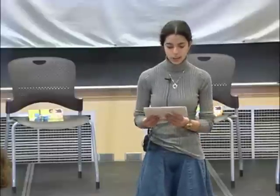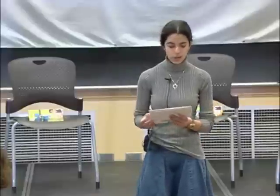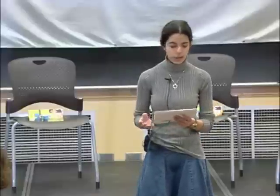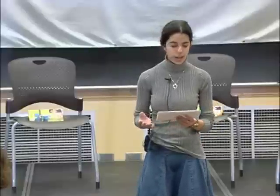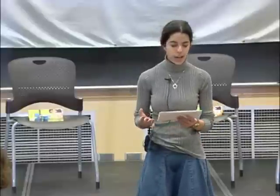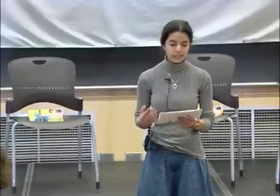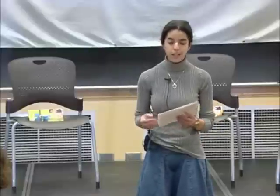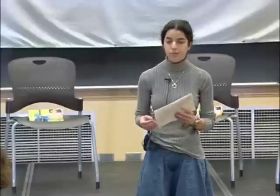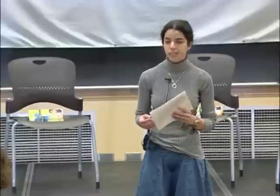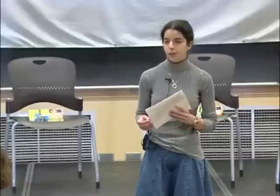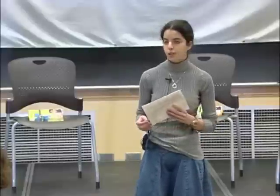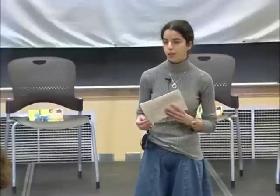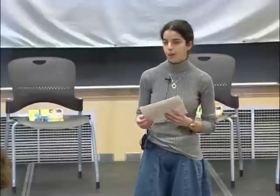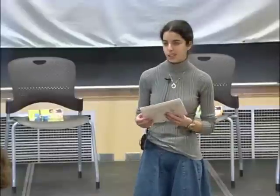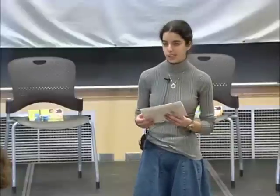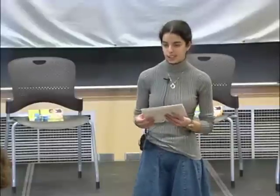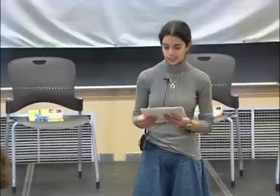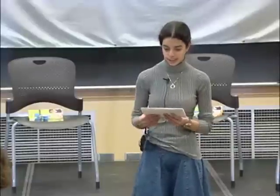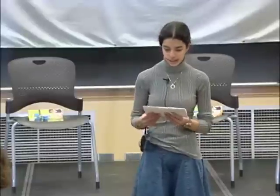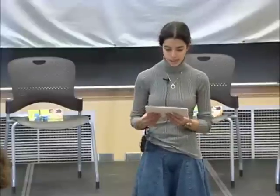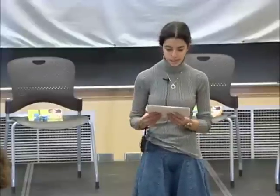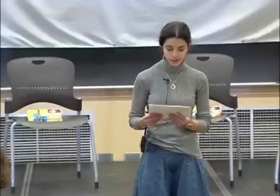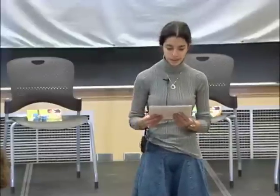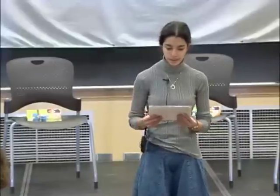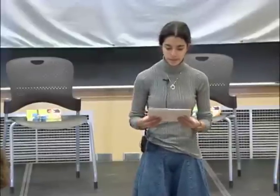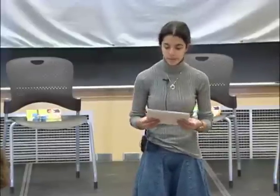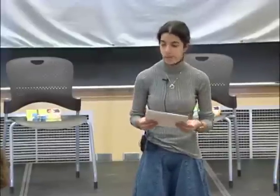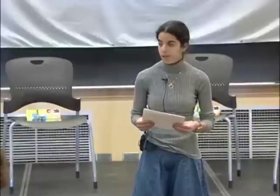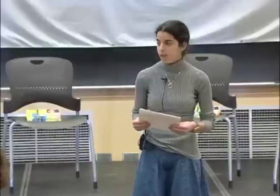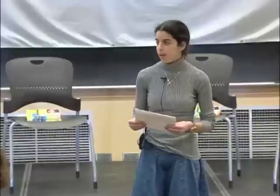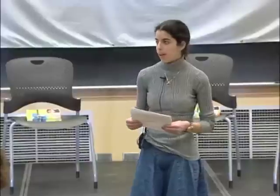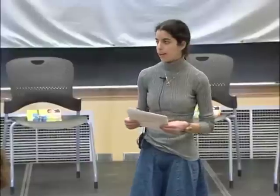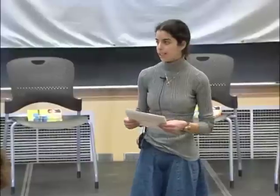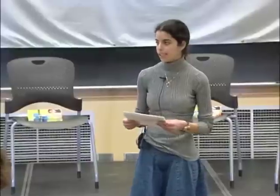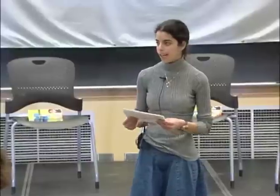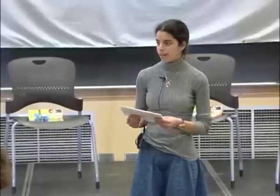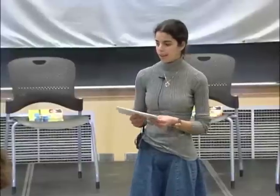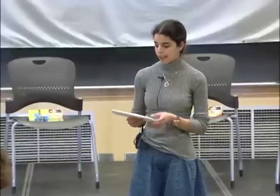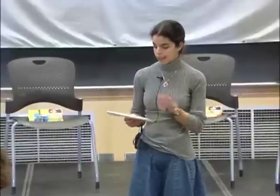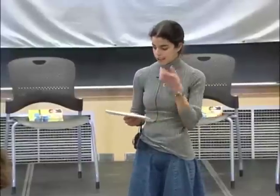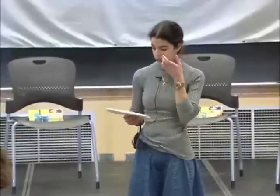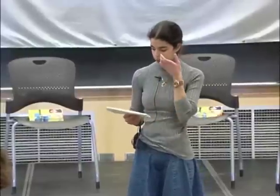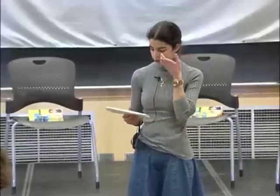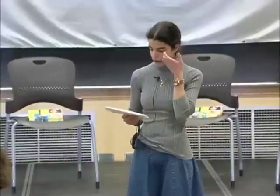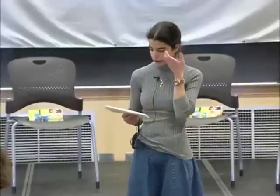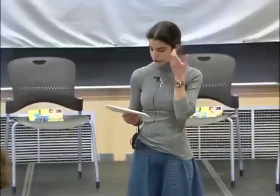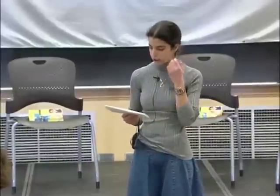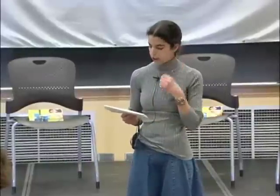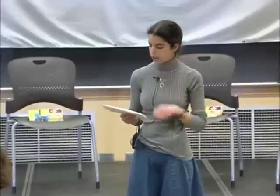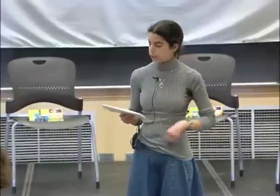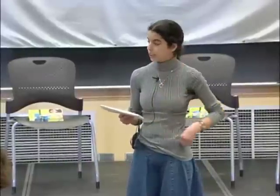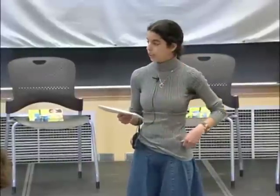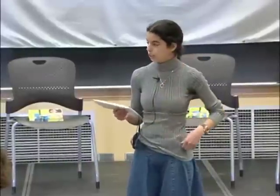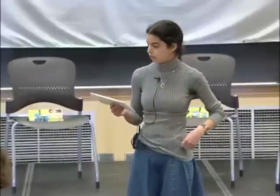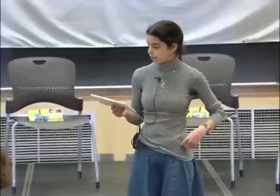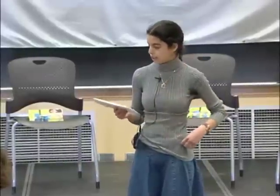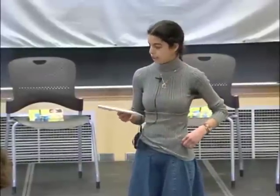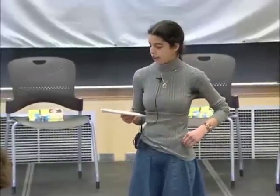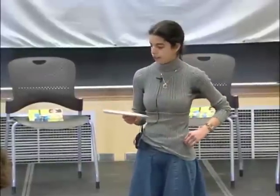we ask that you please hold your questions until that point. At this time, I'd like to introduce Joe Larson, who will serve as